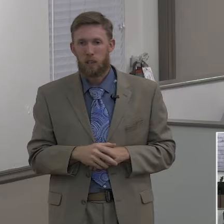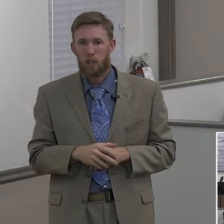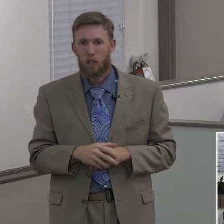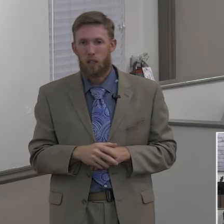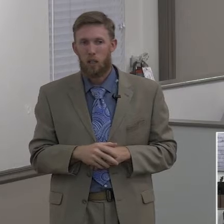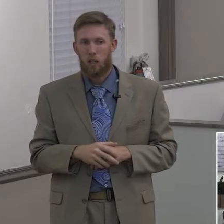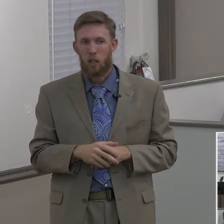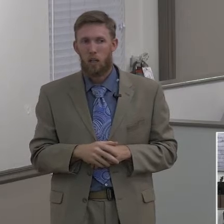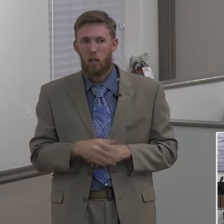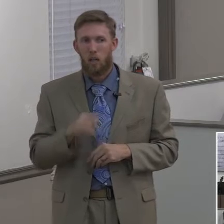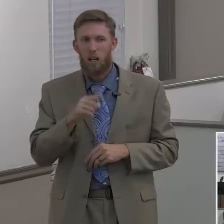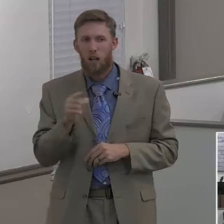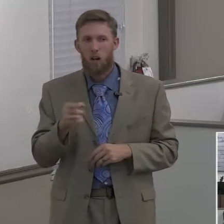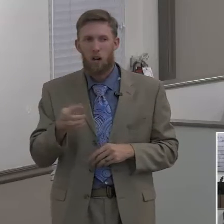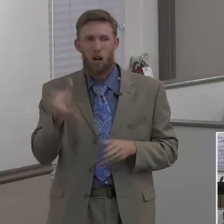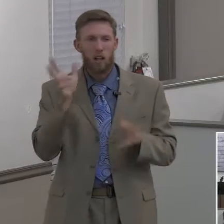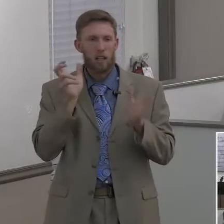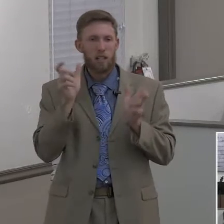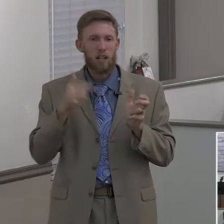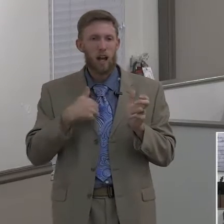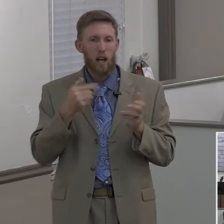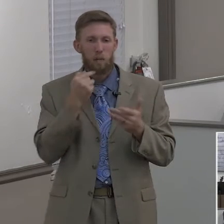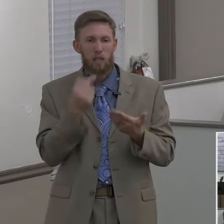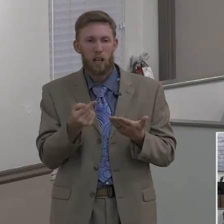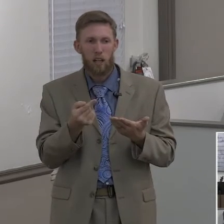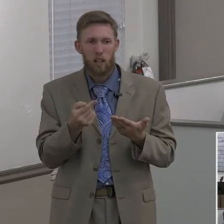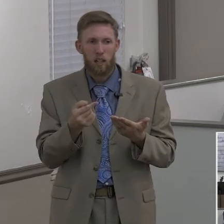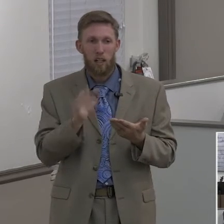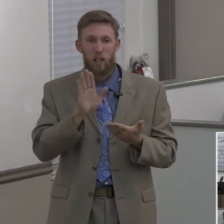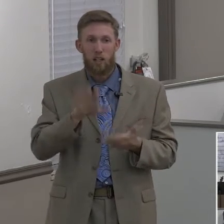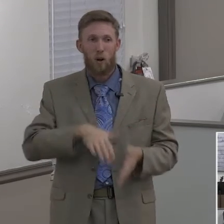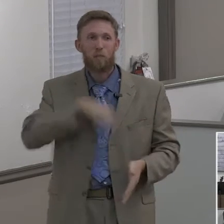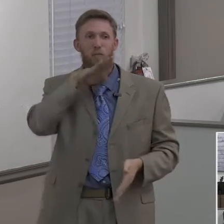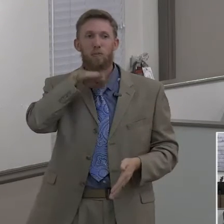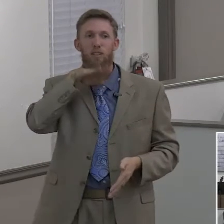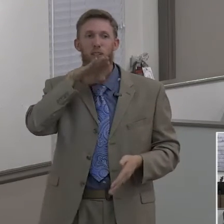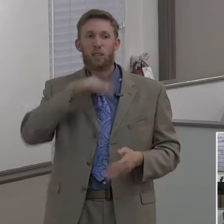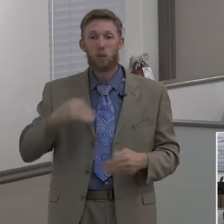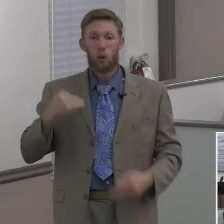and frustration level get up just by hearing what I'm saying?